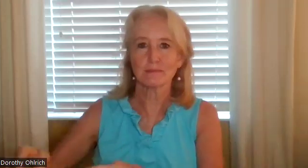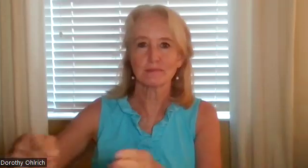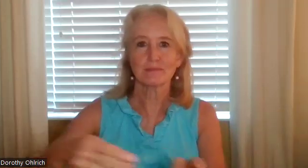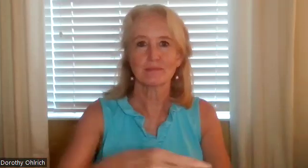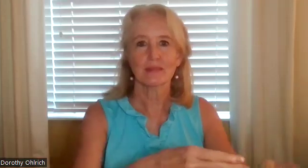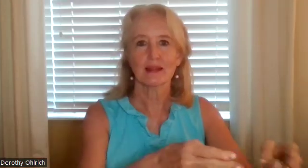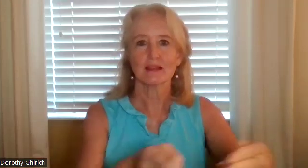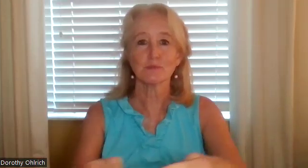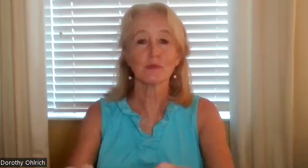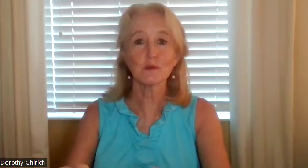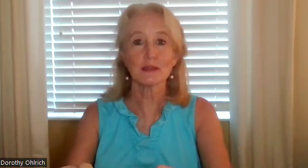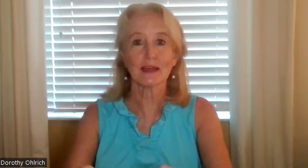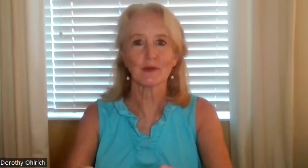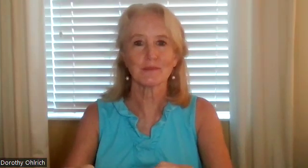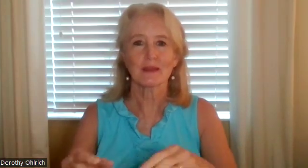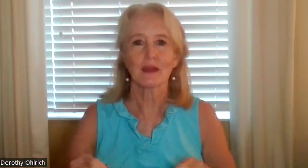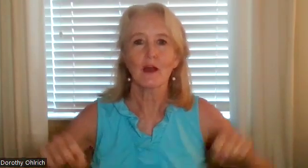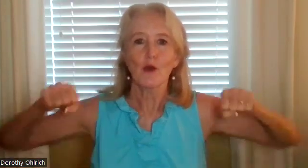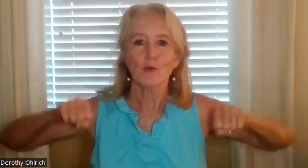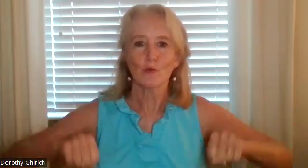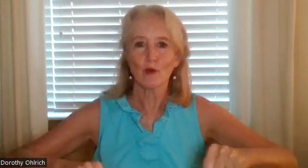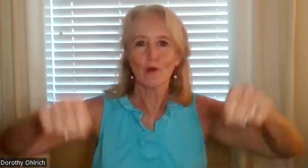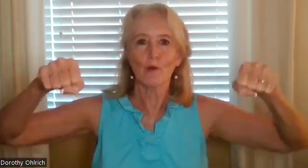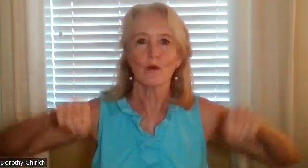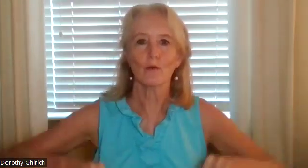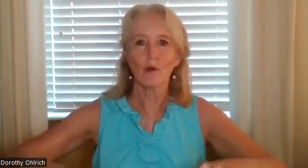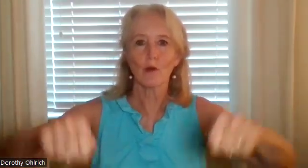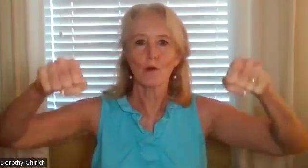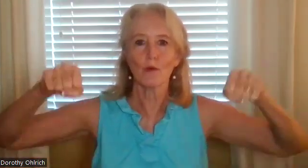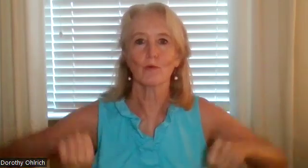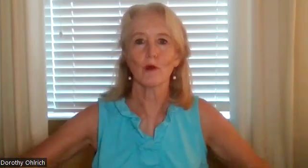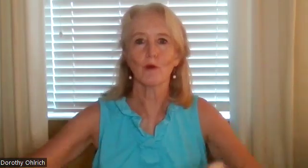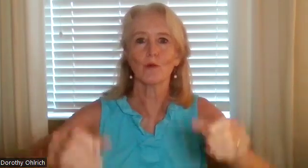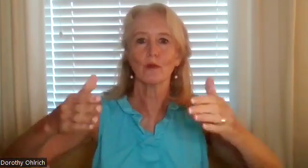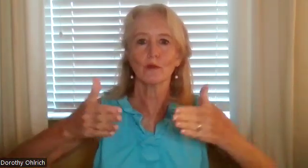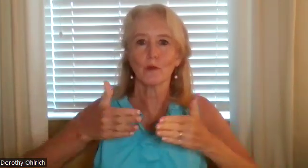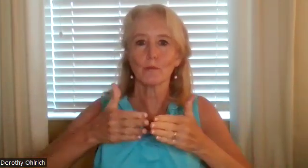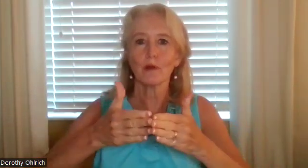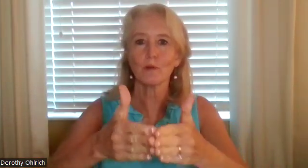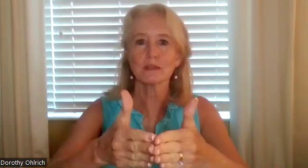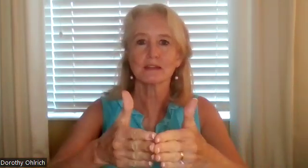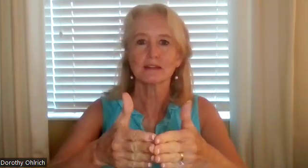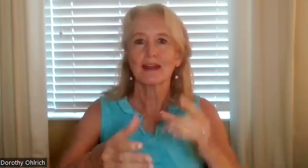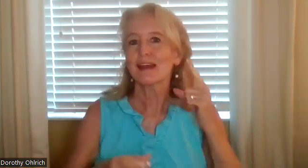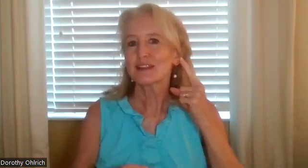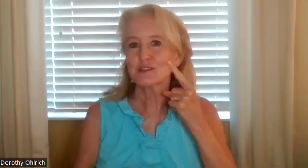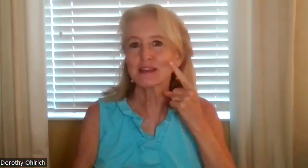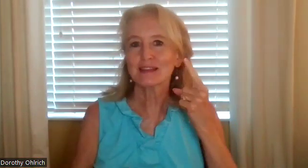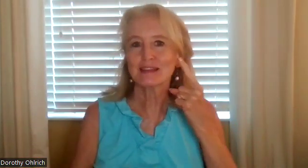stream. Let's put those together. Row, row, row your boat